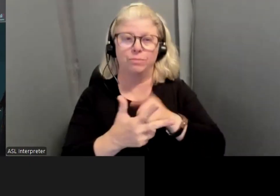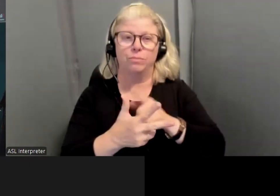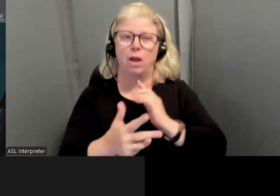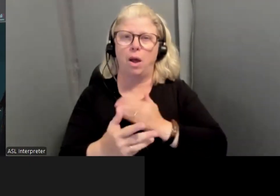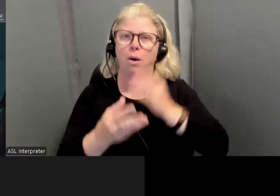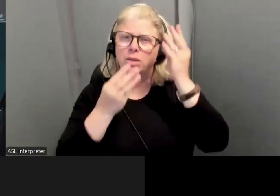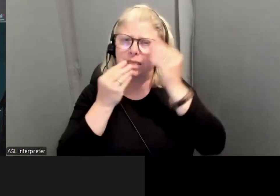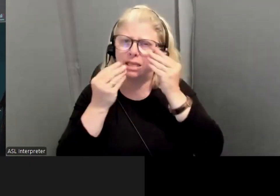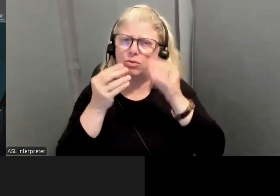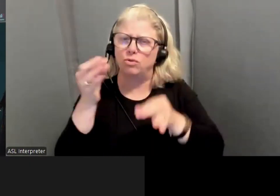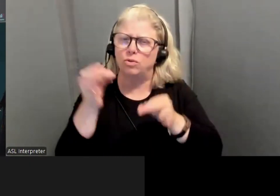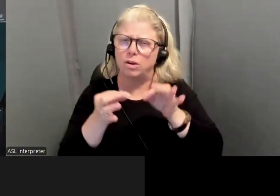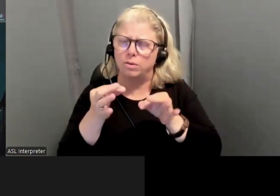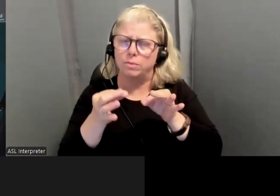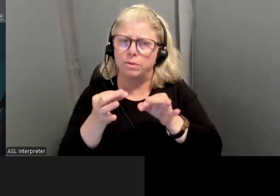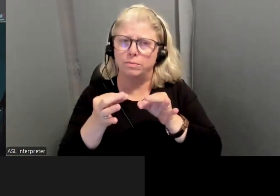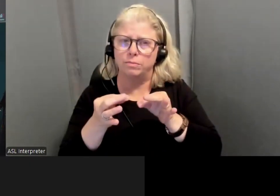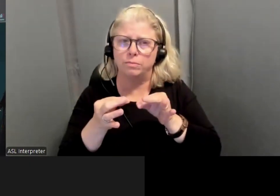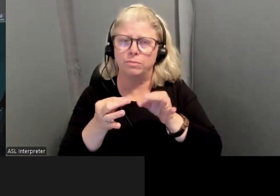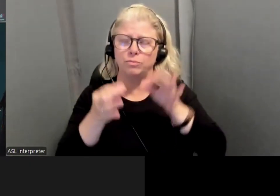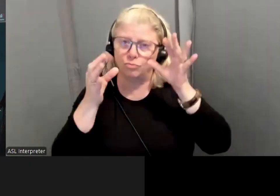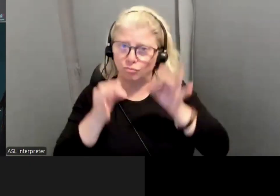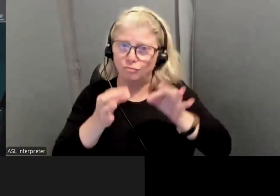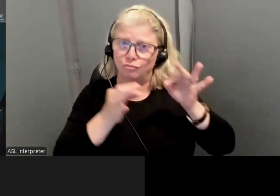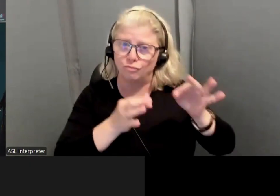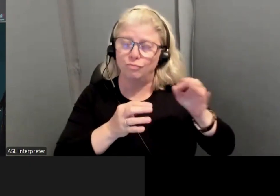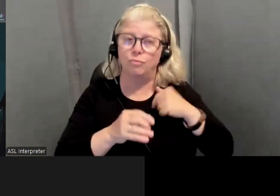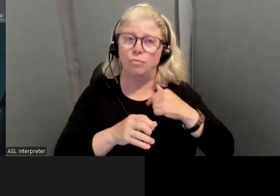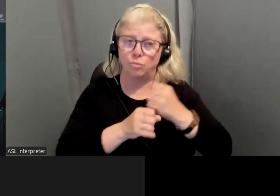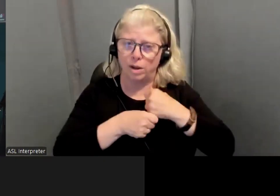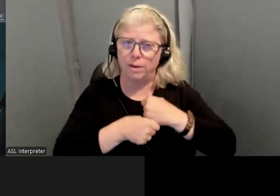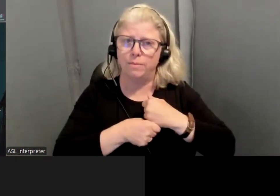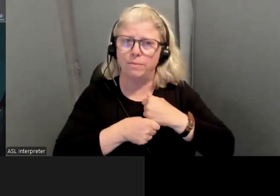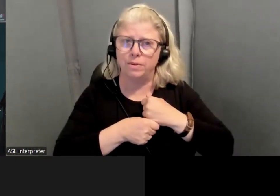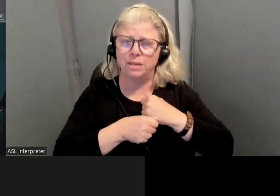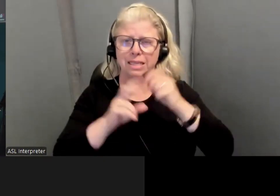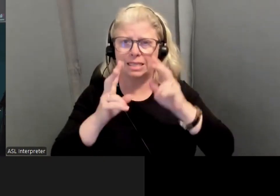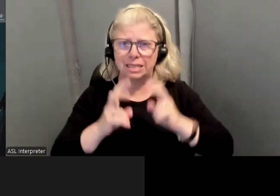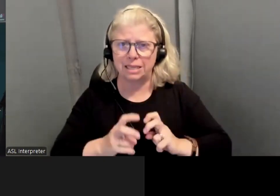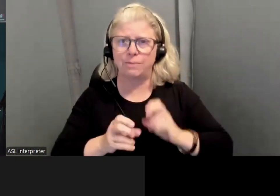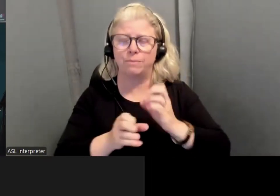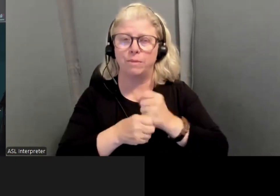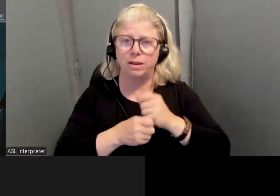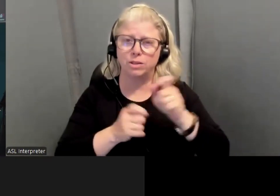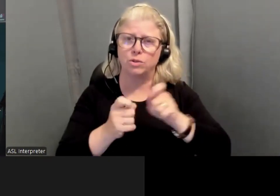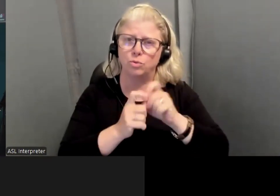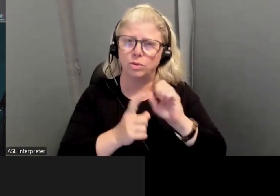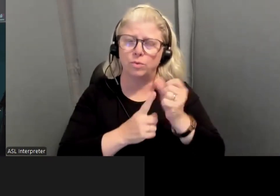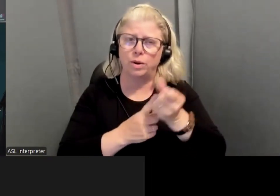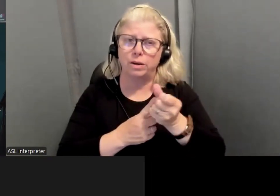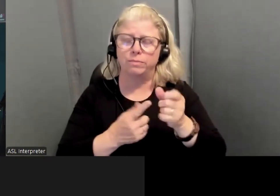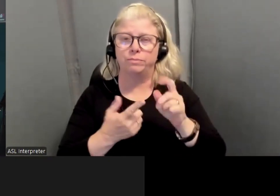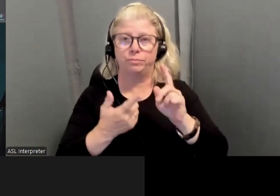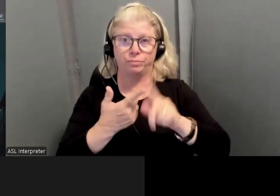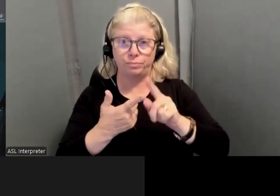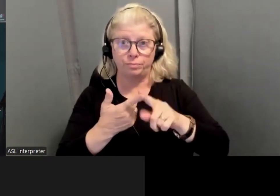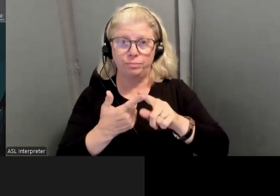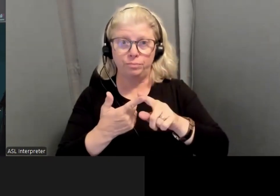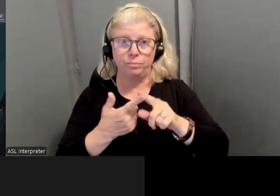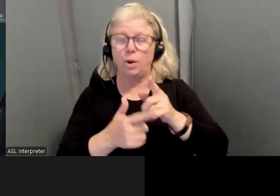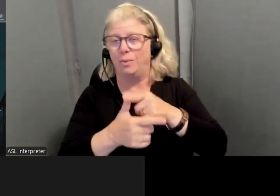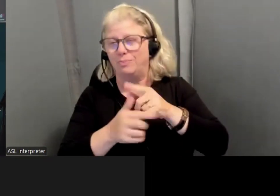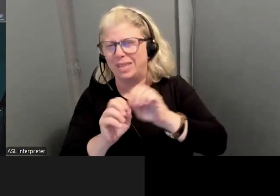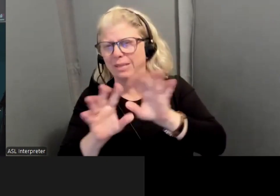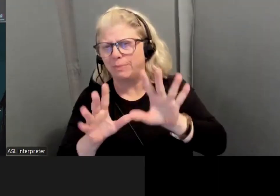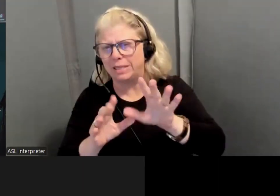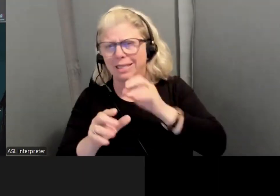considered judgments, so the decisions we make, the assessments we make of a certain situation, explicitly,